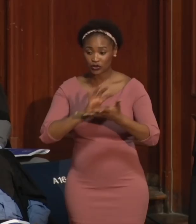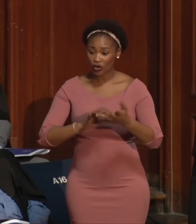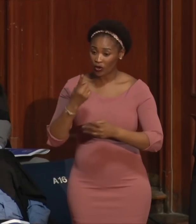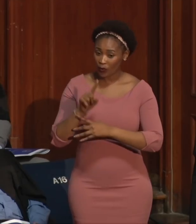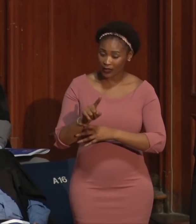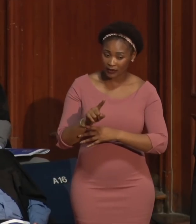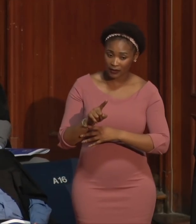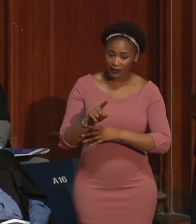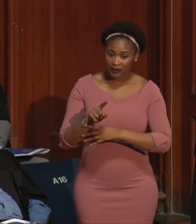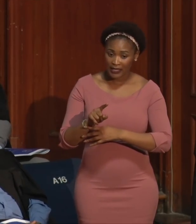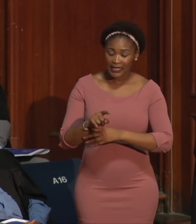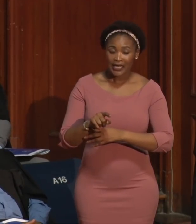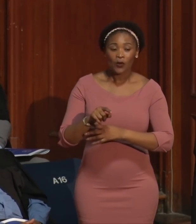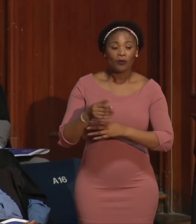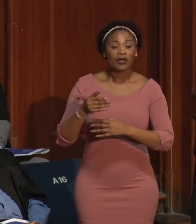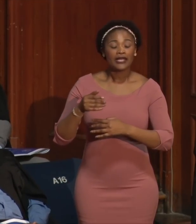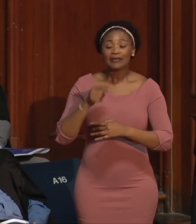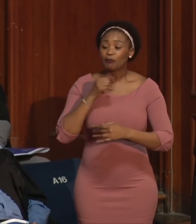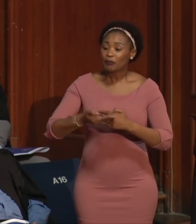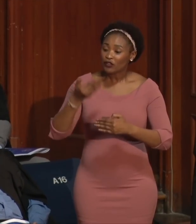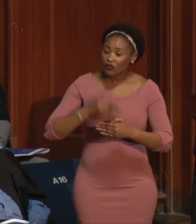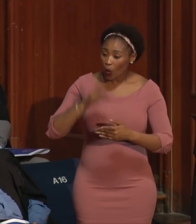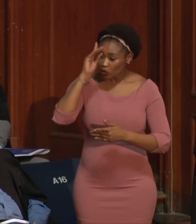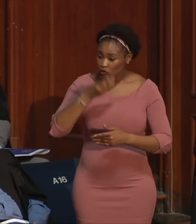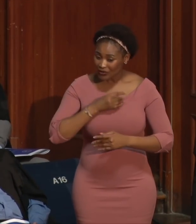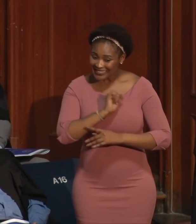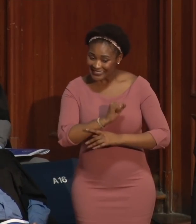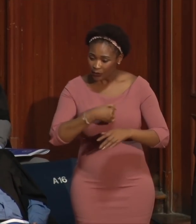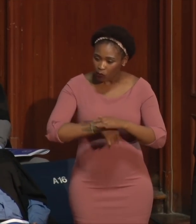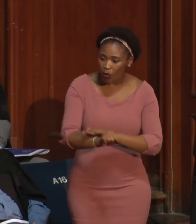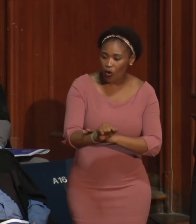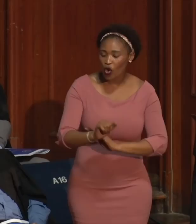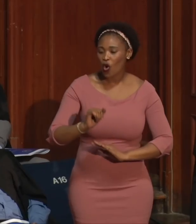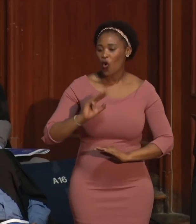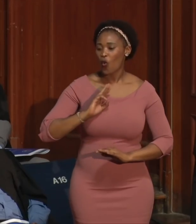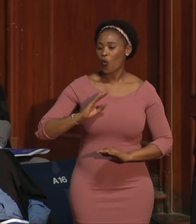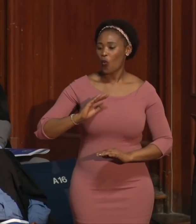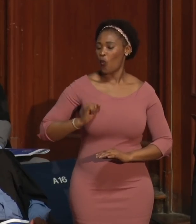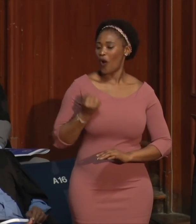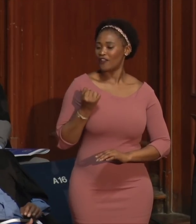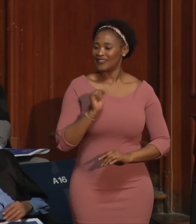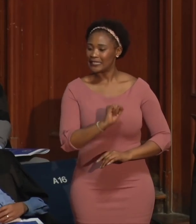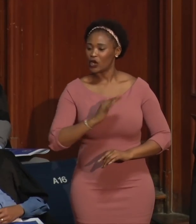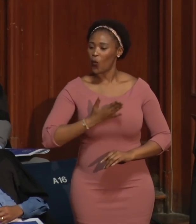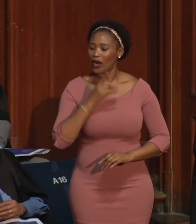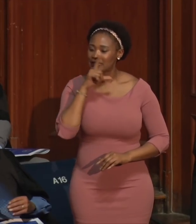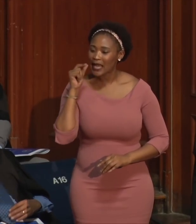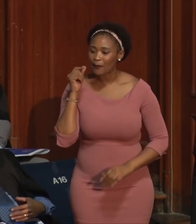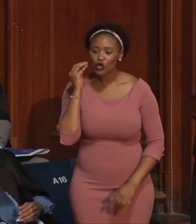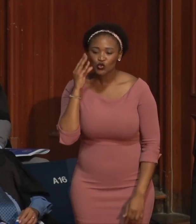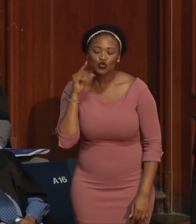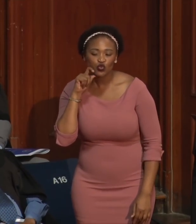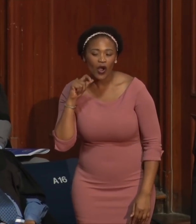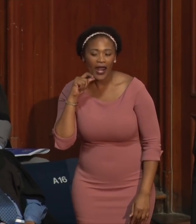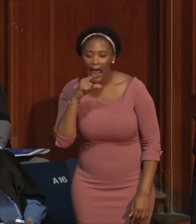his three-year-old daughter was born, his wife and him were looking for a name. They wanted a Tswana name, an unusual name, and they couldn't quite figure